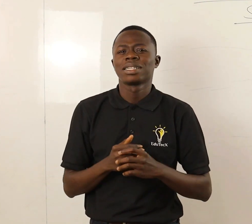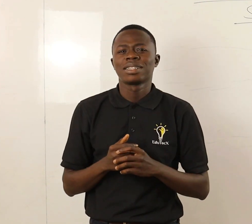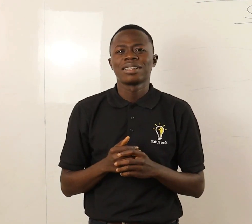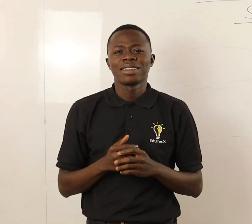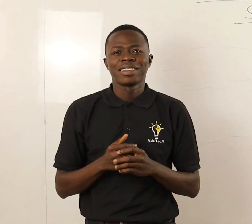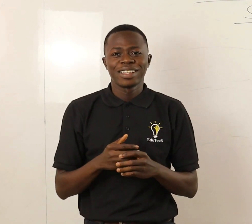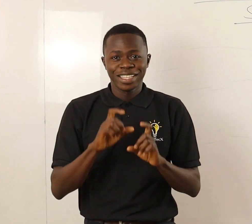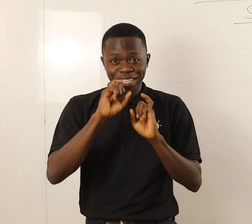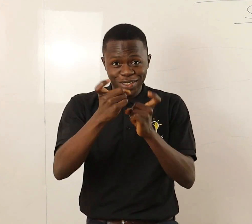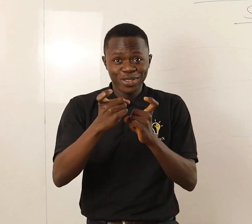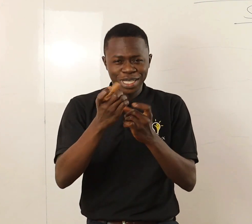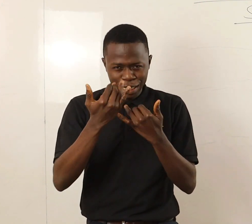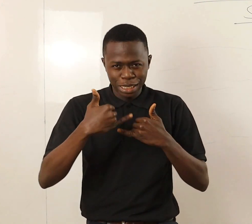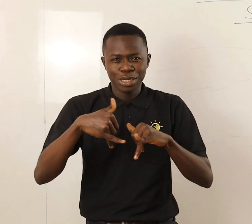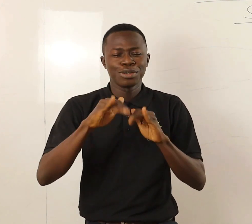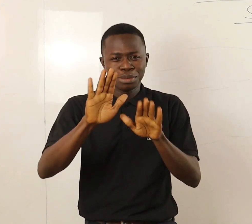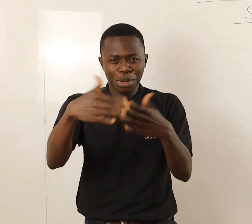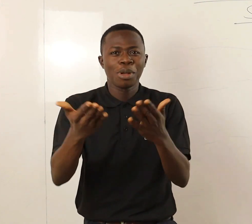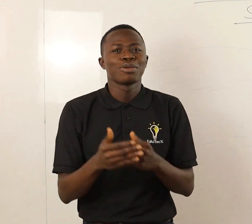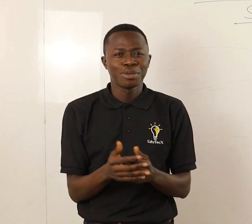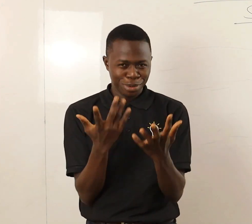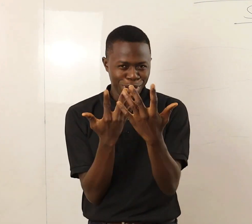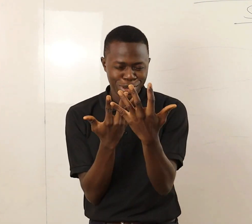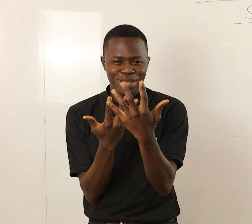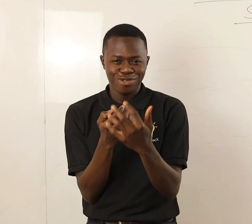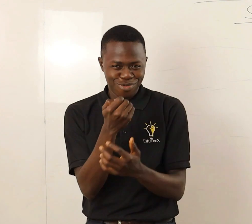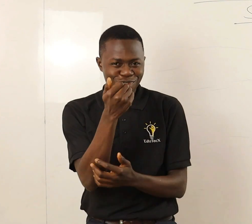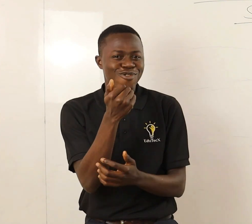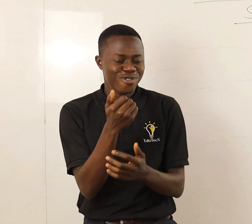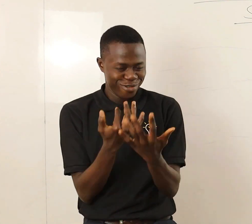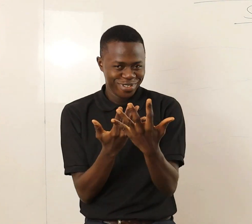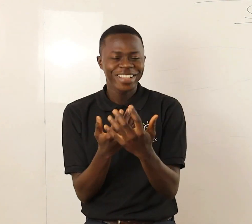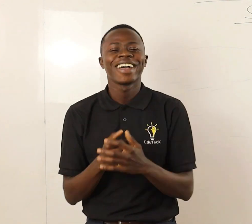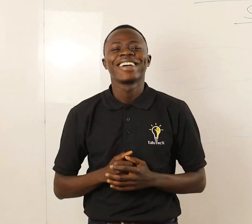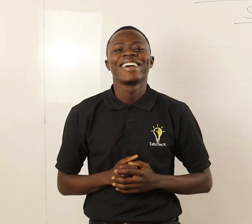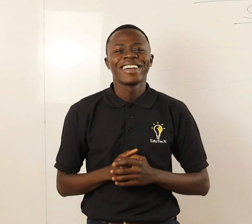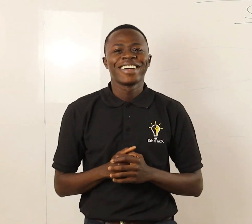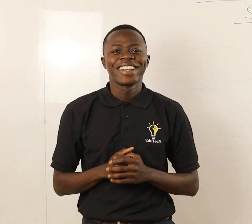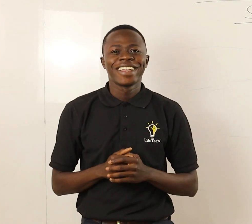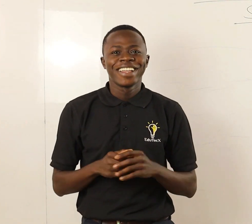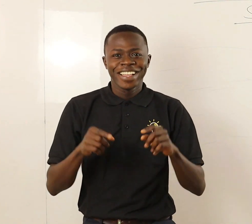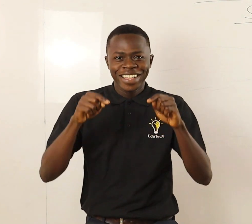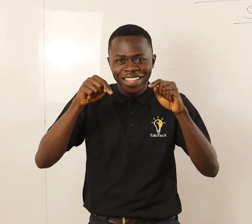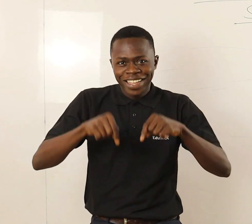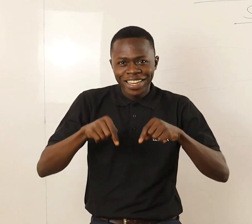So this means that in this lesson too, there are so many things in store for you. So just follow us through.